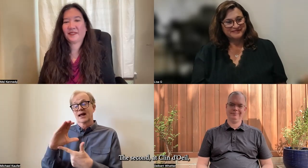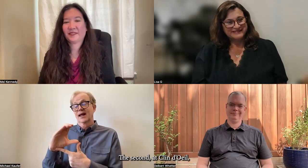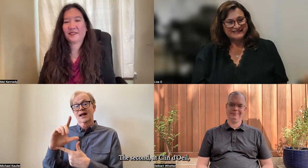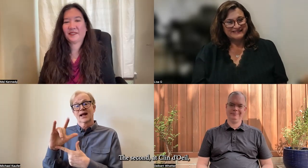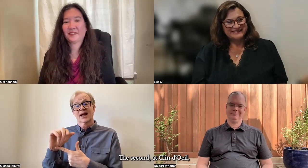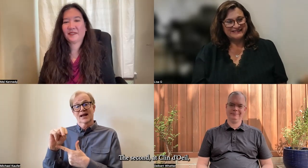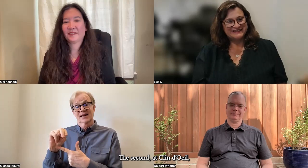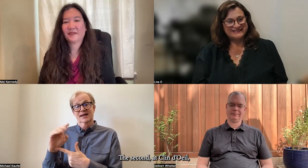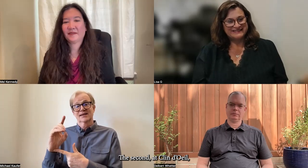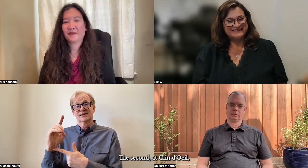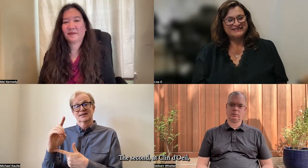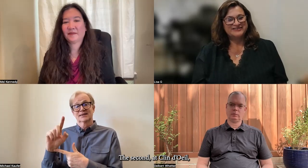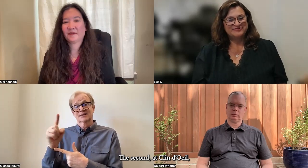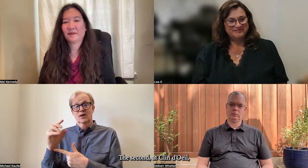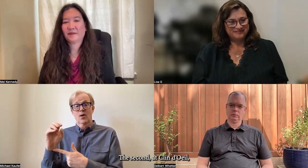The second at Clin d'Œil,